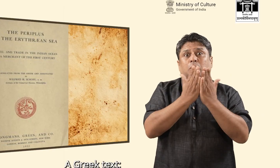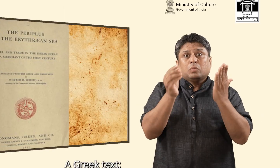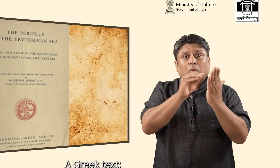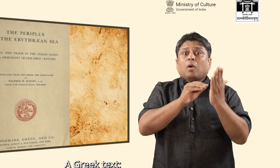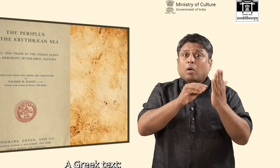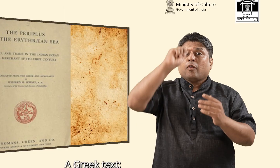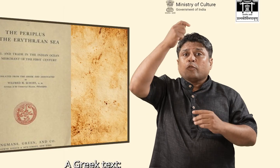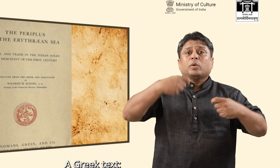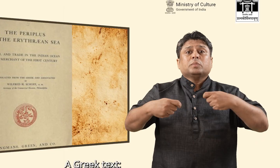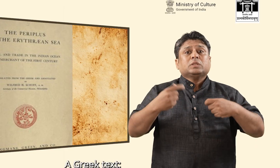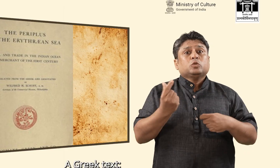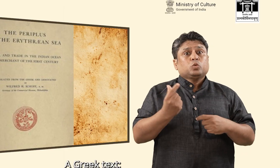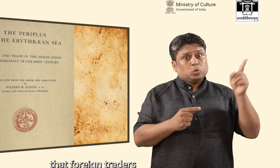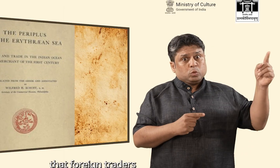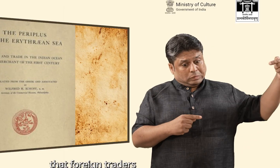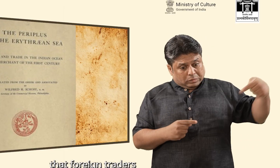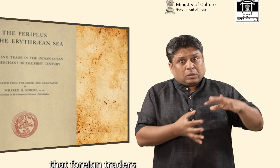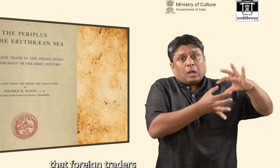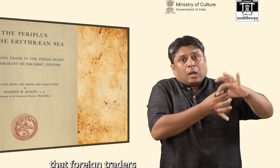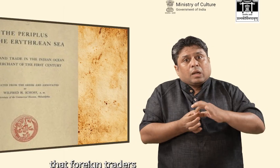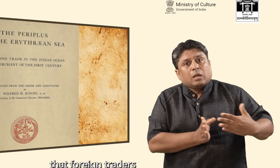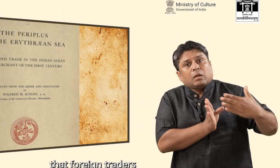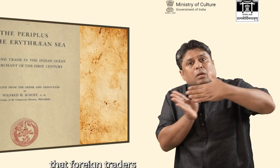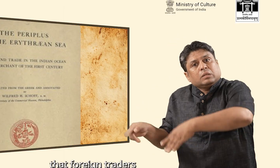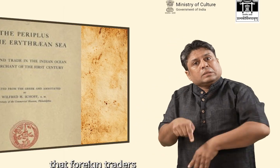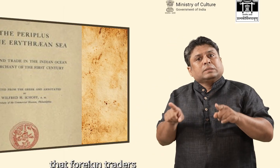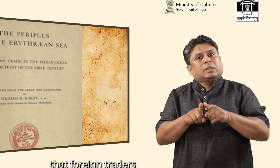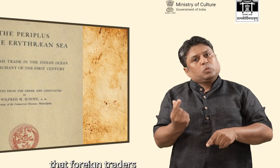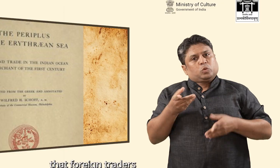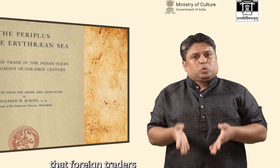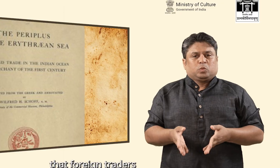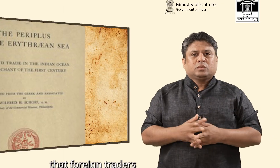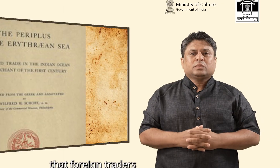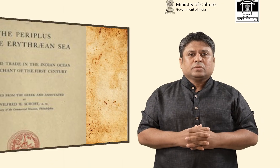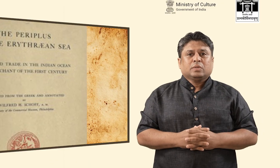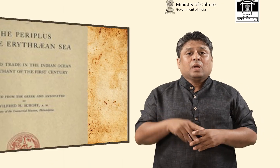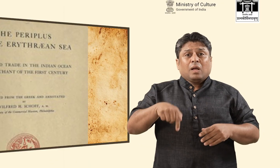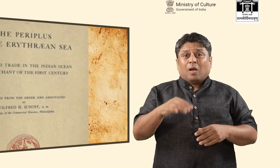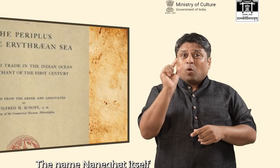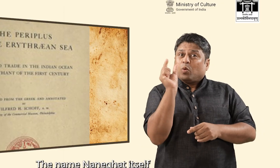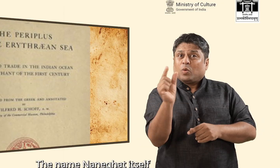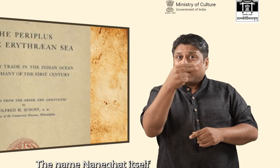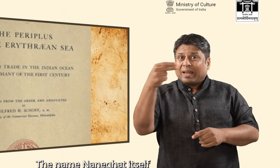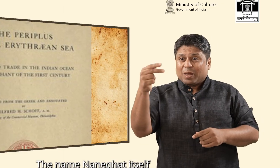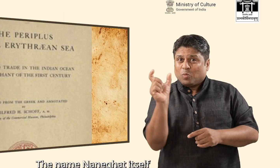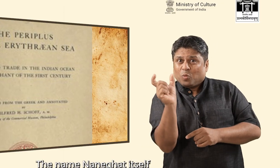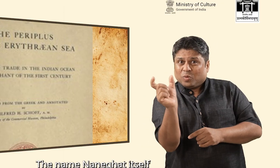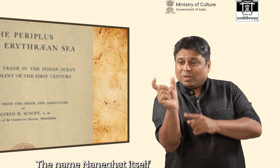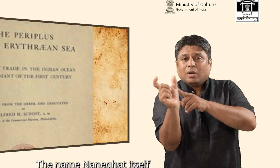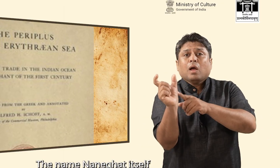Erythraean Sea, confirms that foreign traders were actively using these routes. The name Naneghat itself